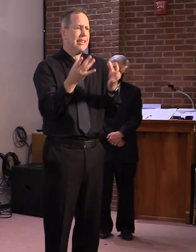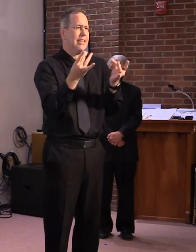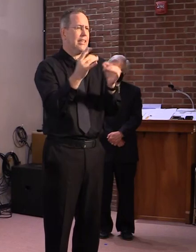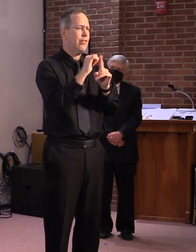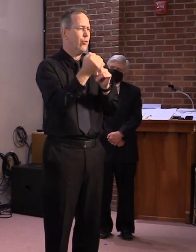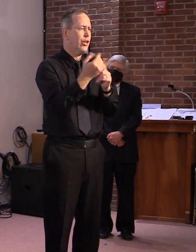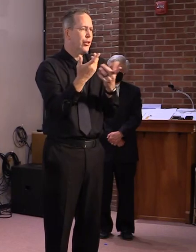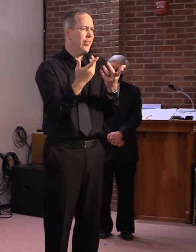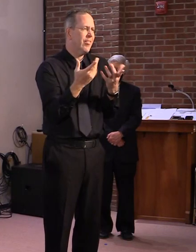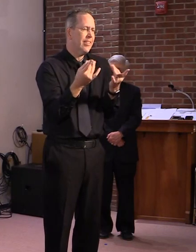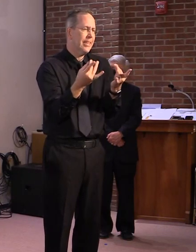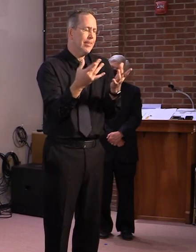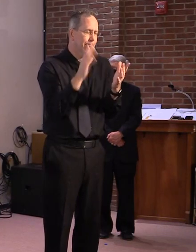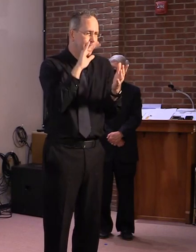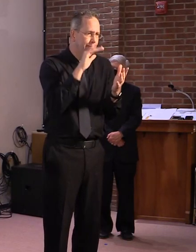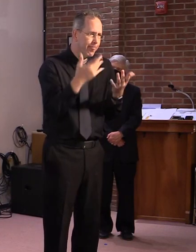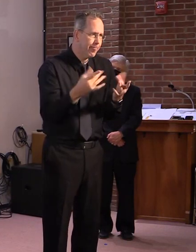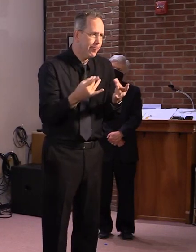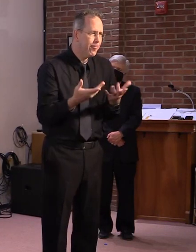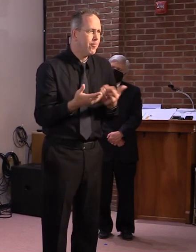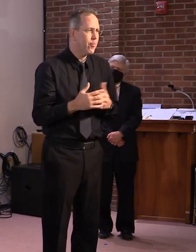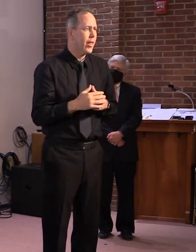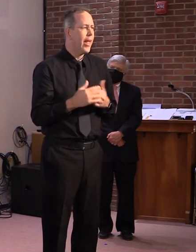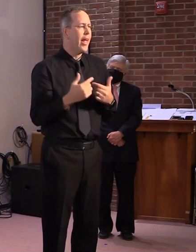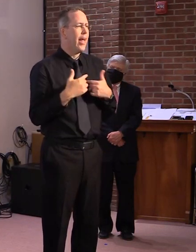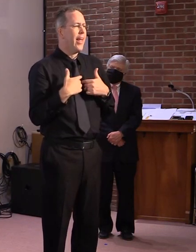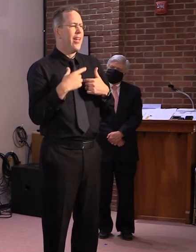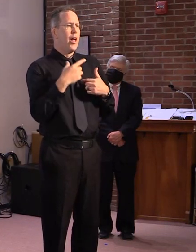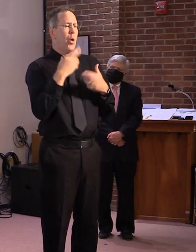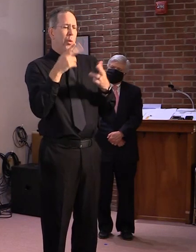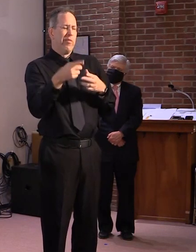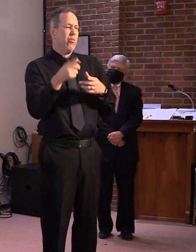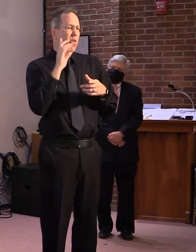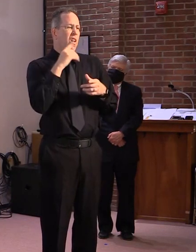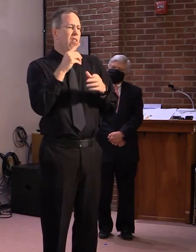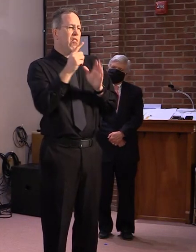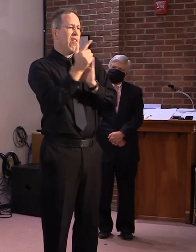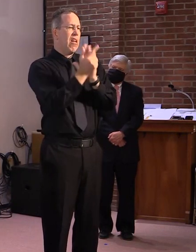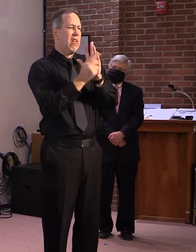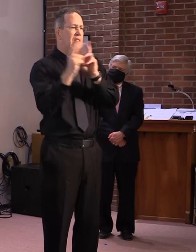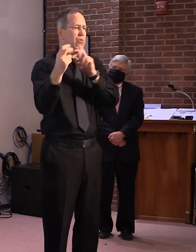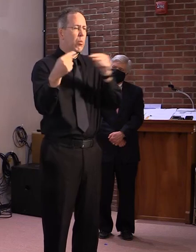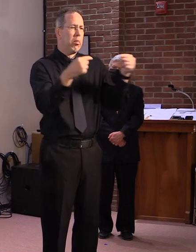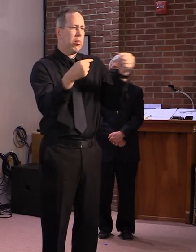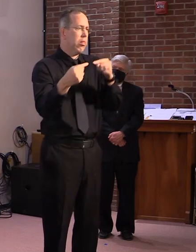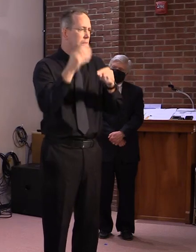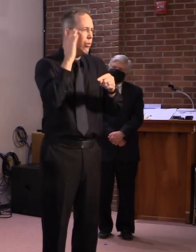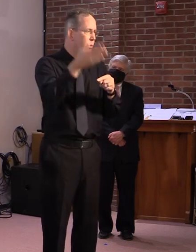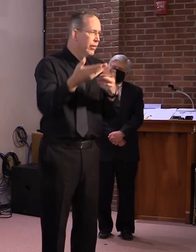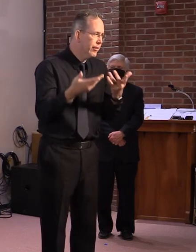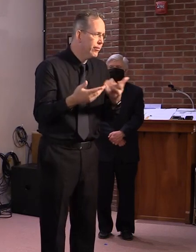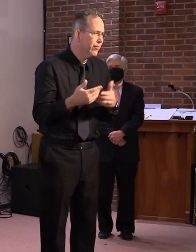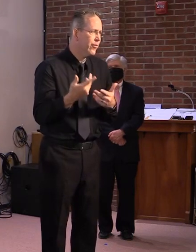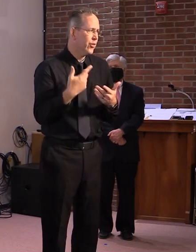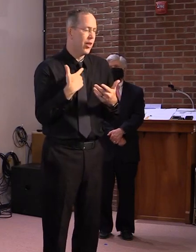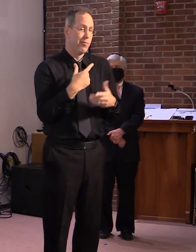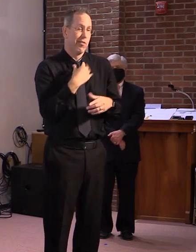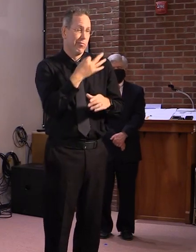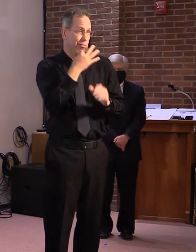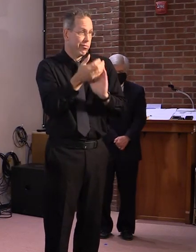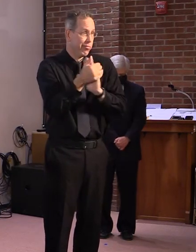to be some sort of legal battle, but probably left to someone who is a constitutional expert.